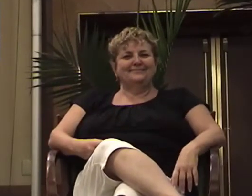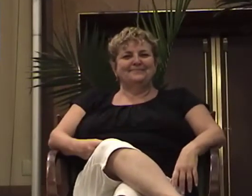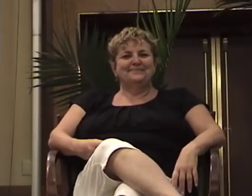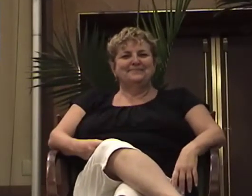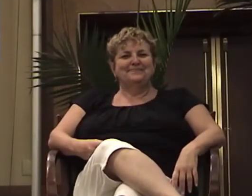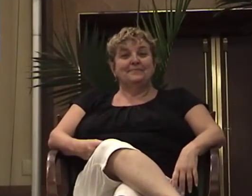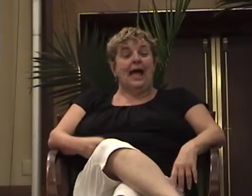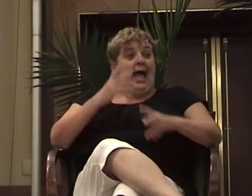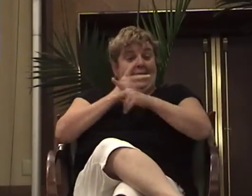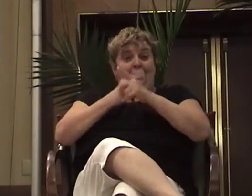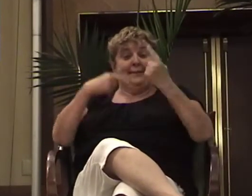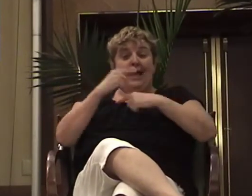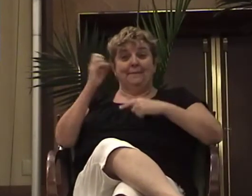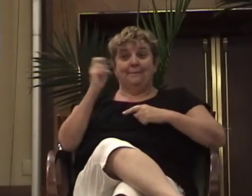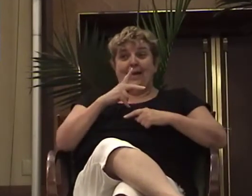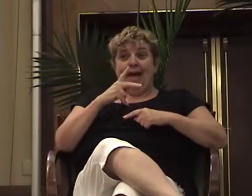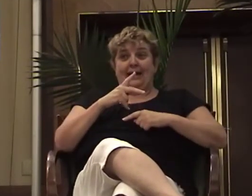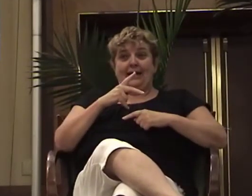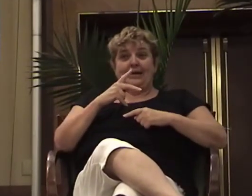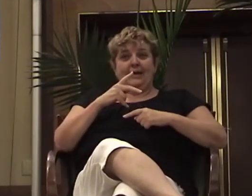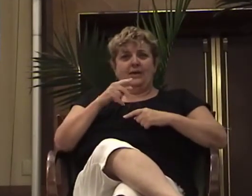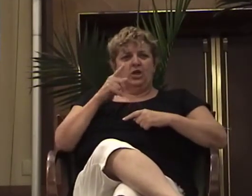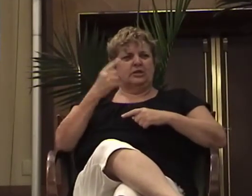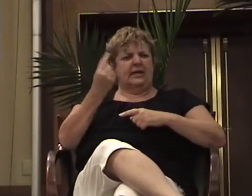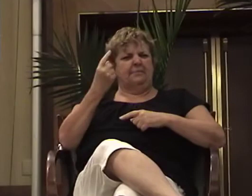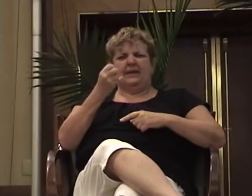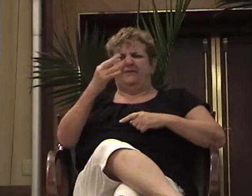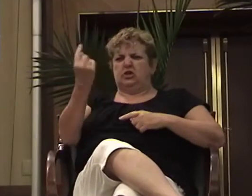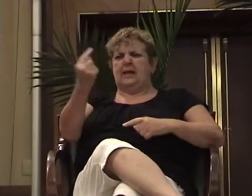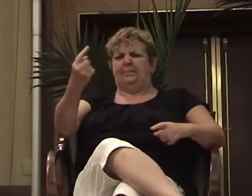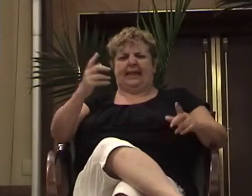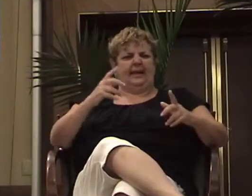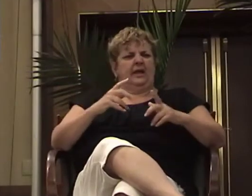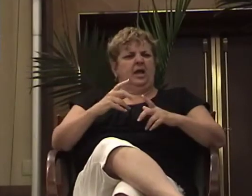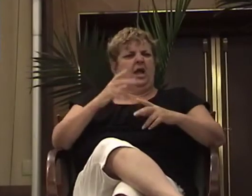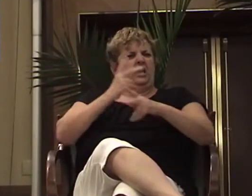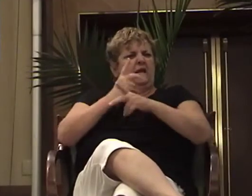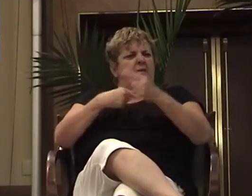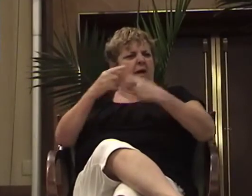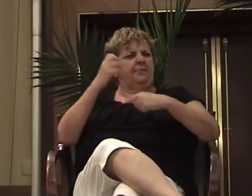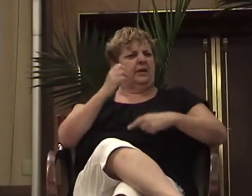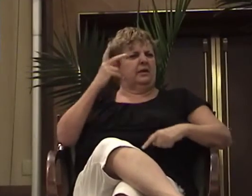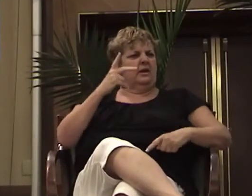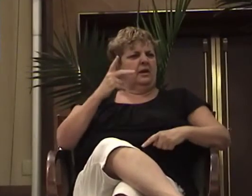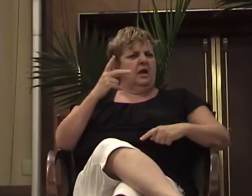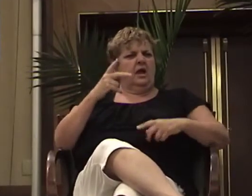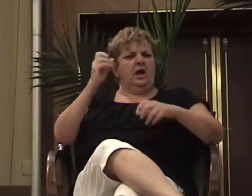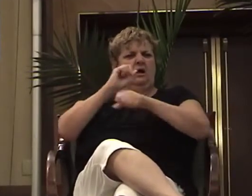Keep coming back, it's something if you're something. Keep coming back, it's some works if you're